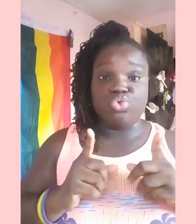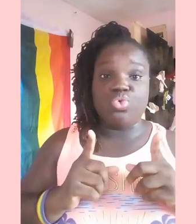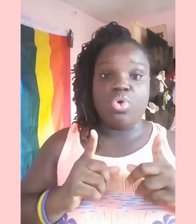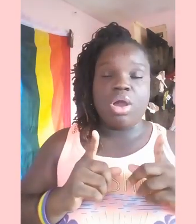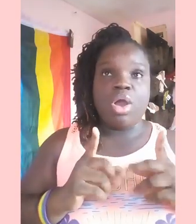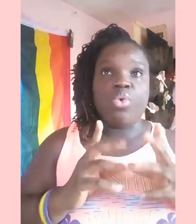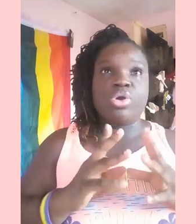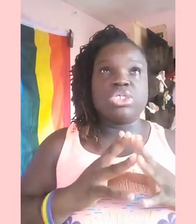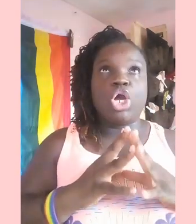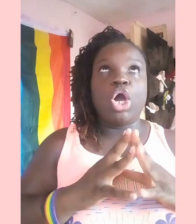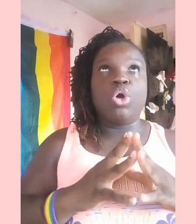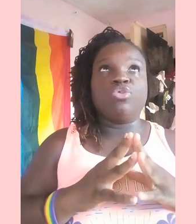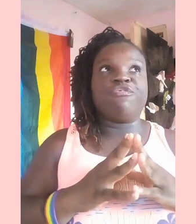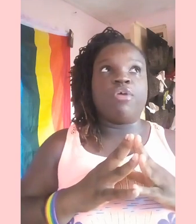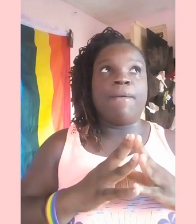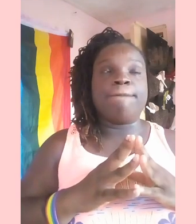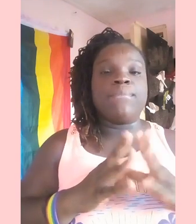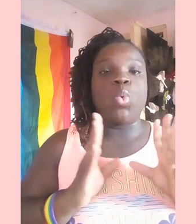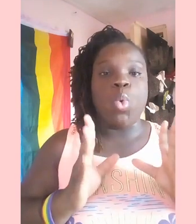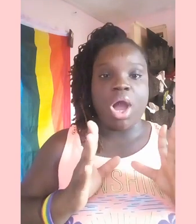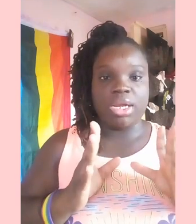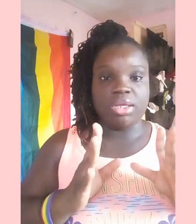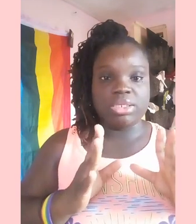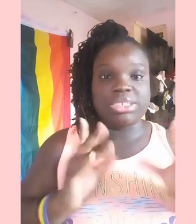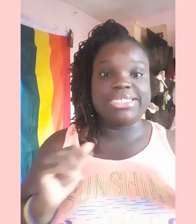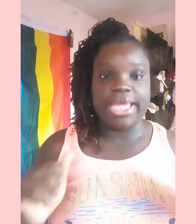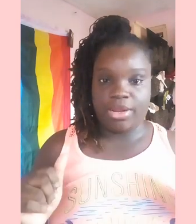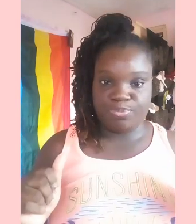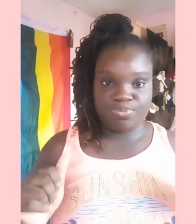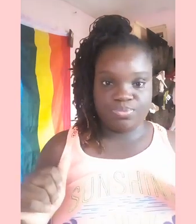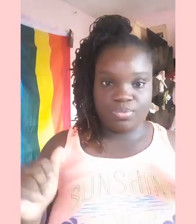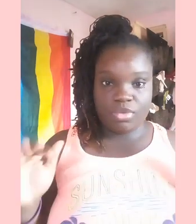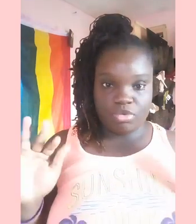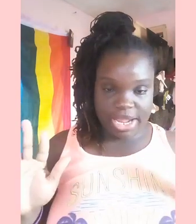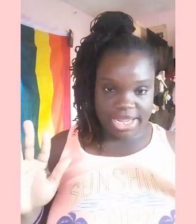to count from 1 to 10, right?